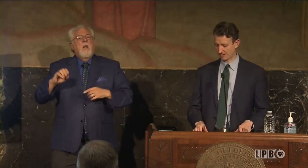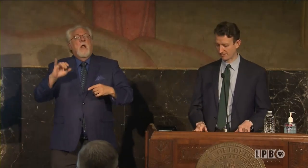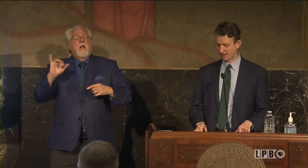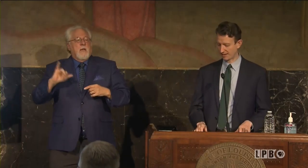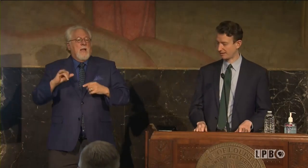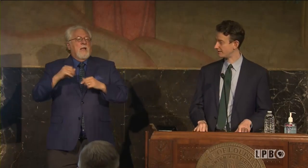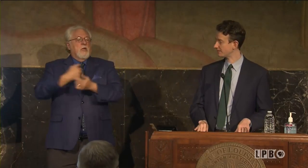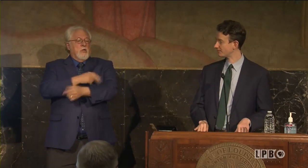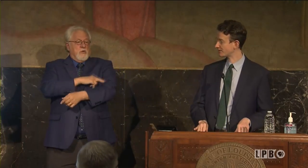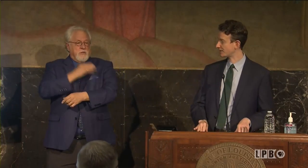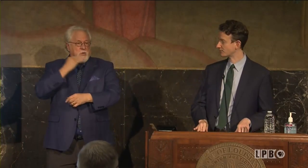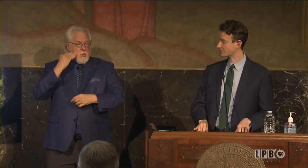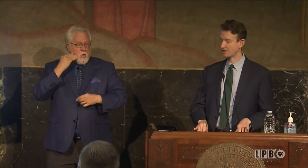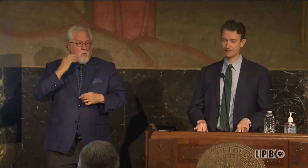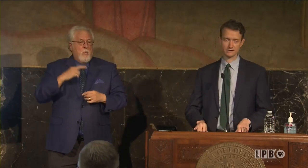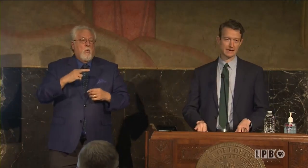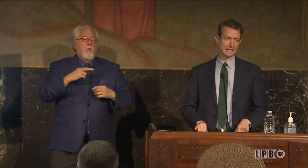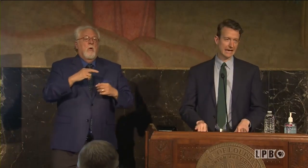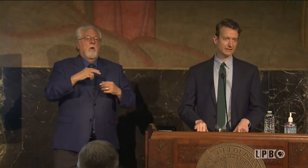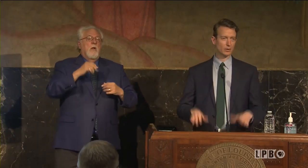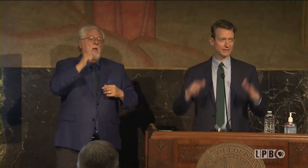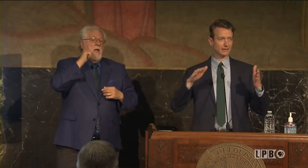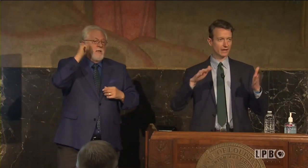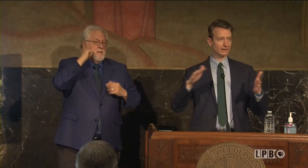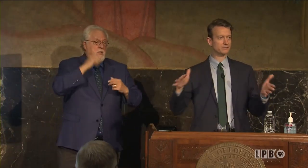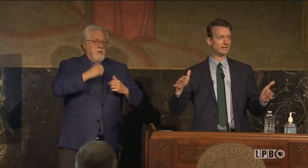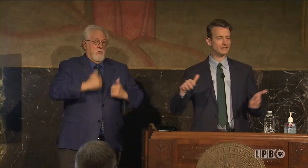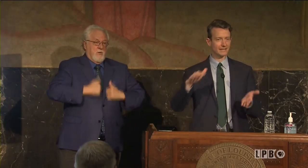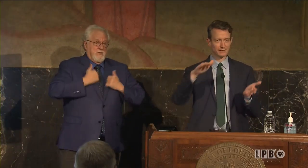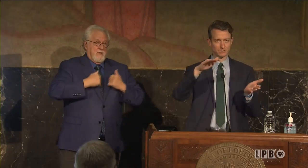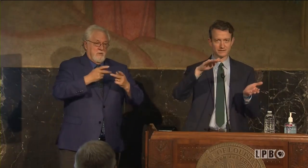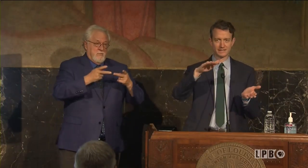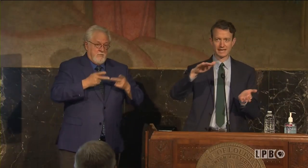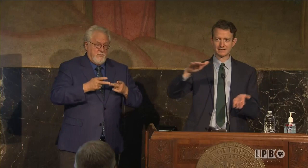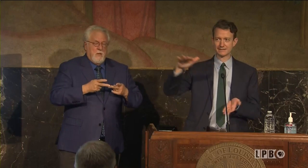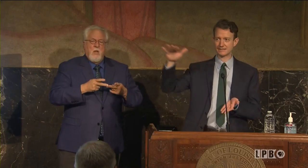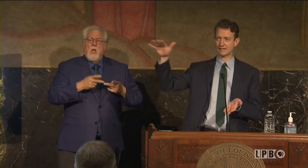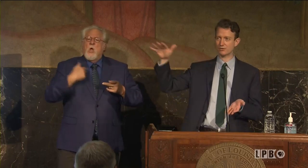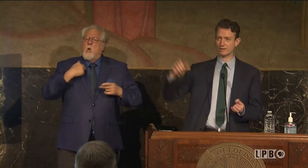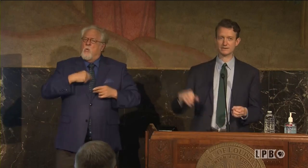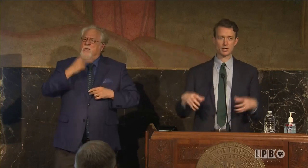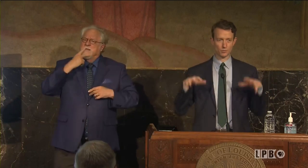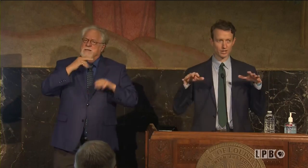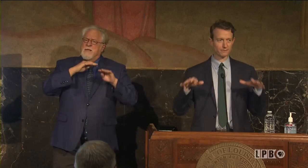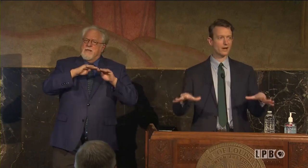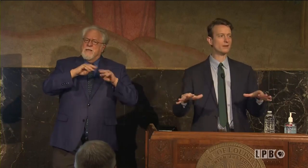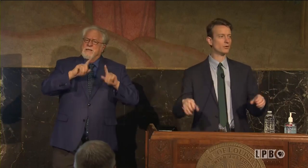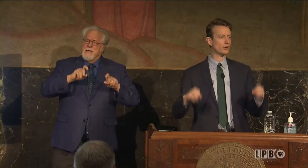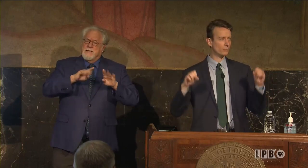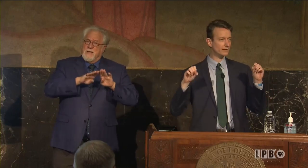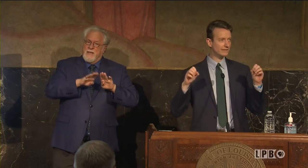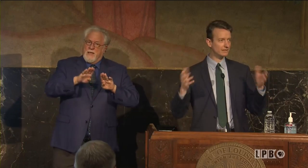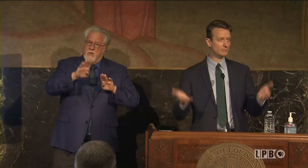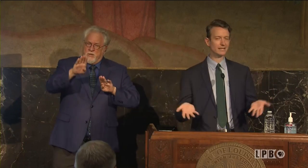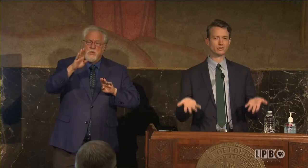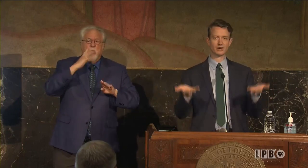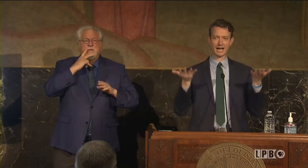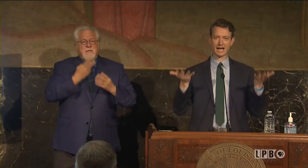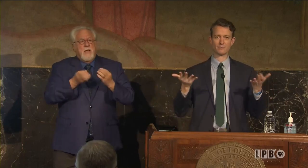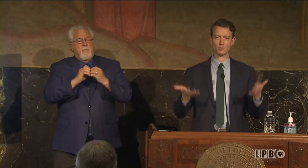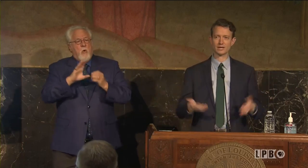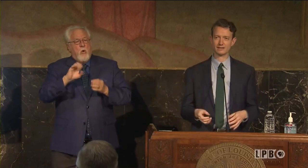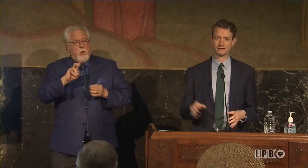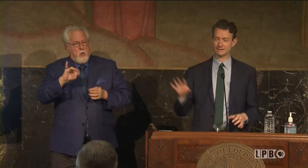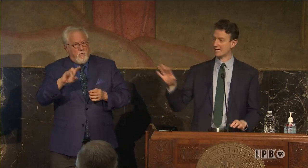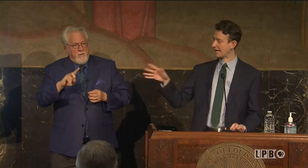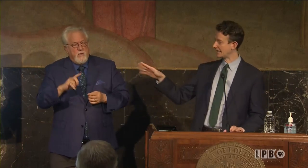adult residential settings. And so it's expected that as we see that testing increase, we're going to find more COVID. That's going to mean that you're going to